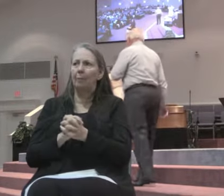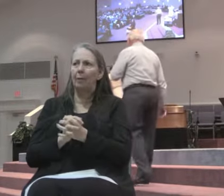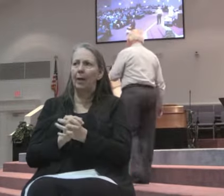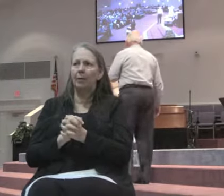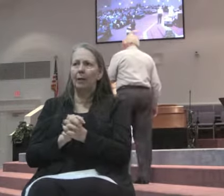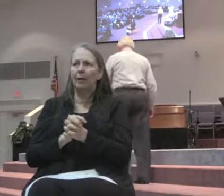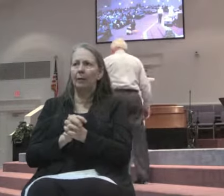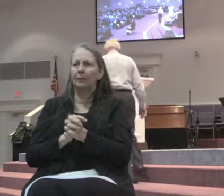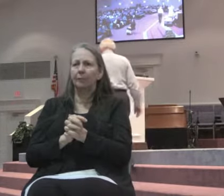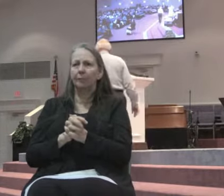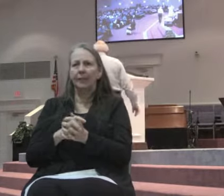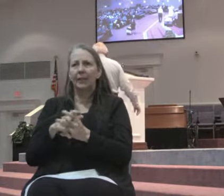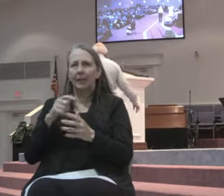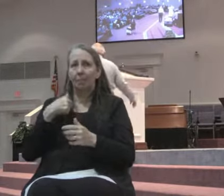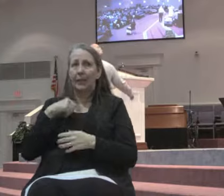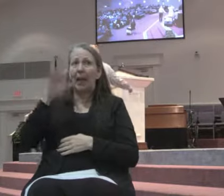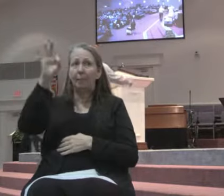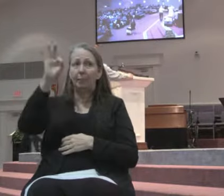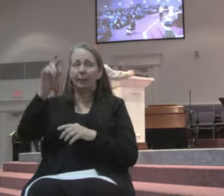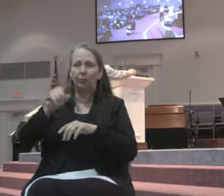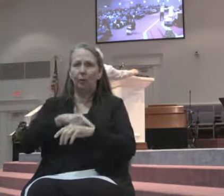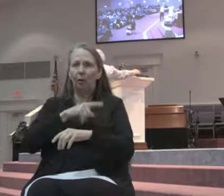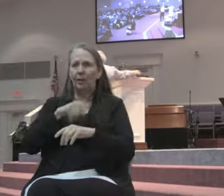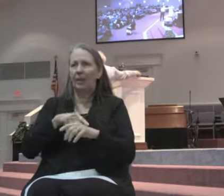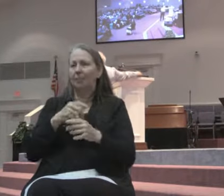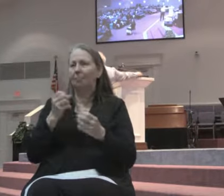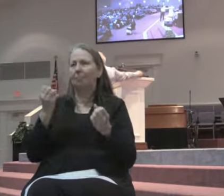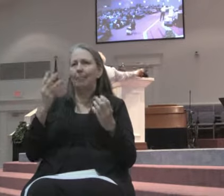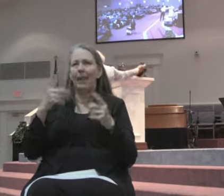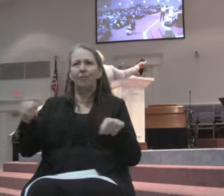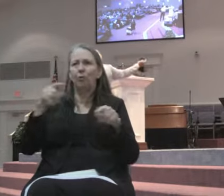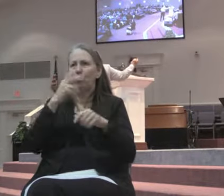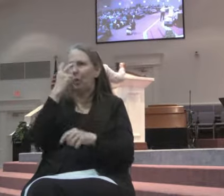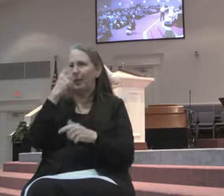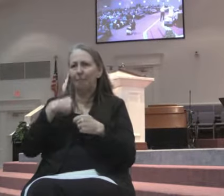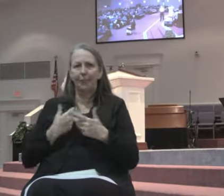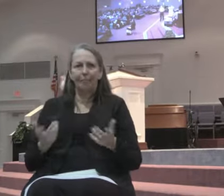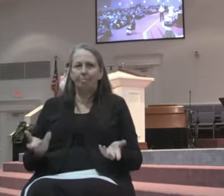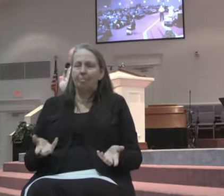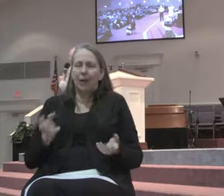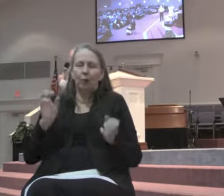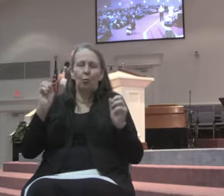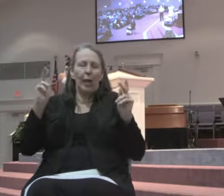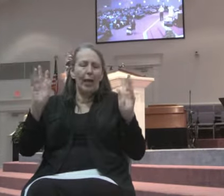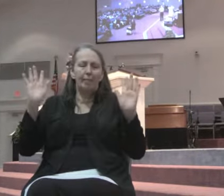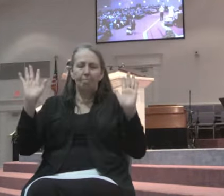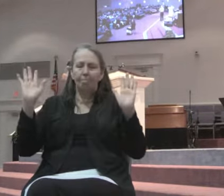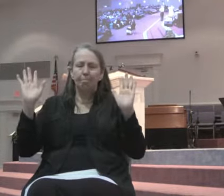Hallelujah. I pastored too long. I know everybody don't believe what I just said. And that's okay.